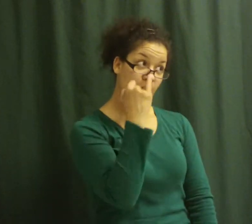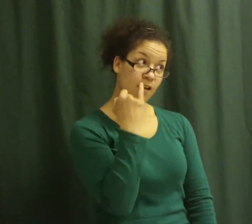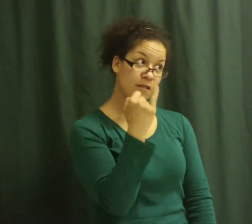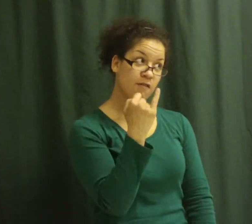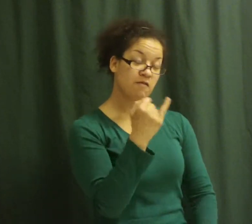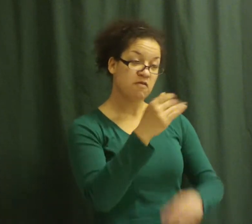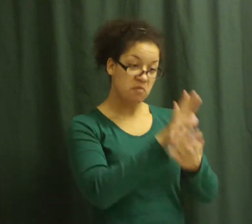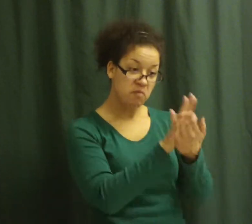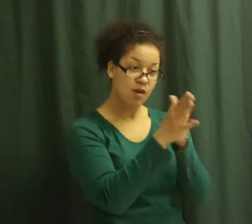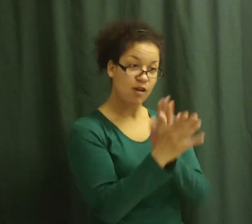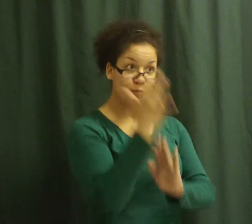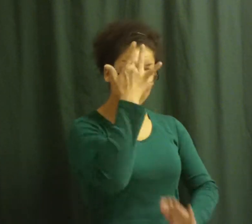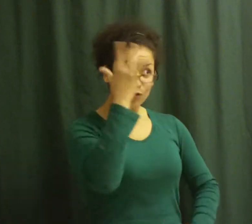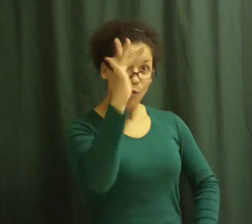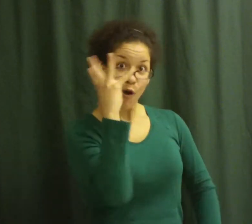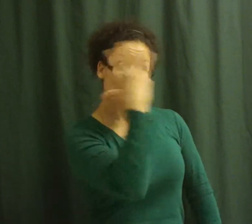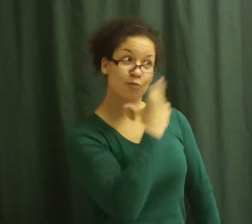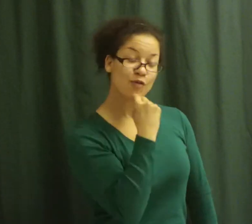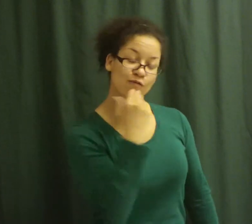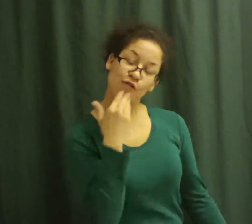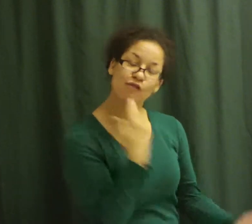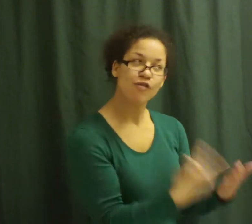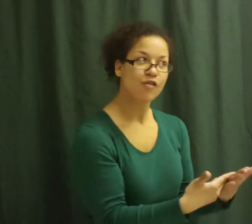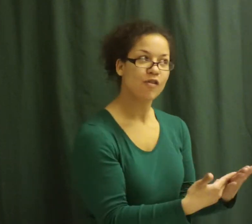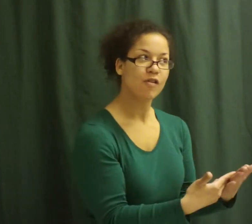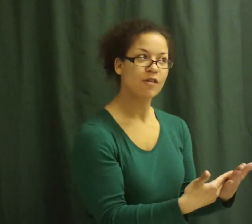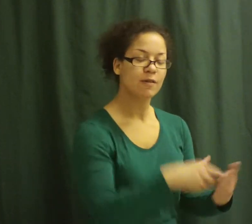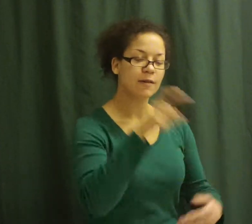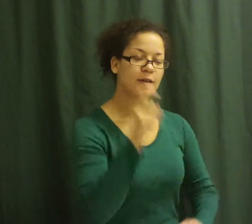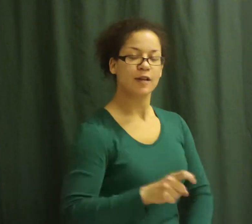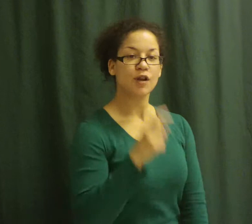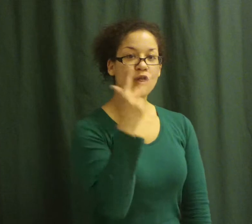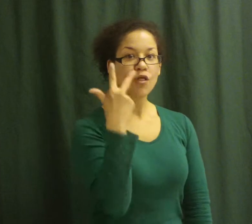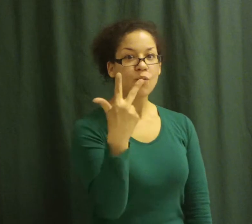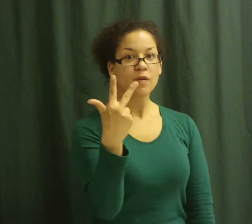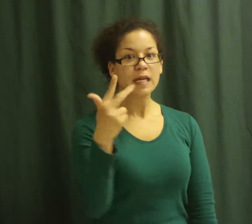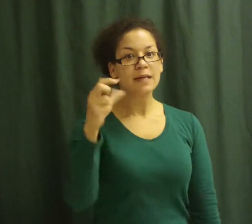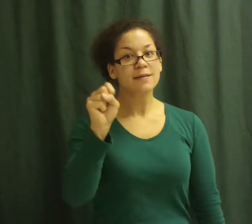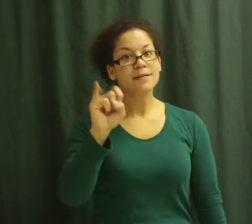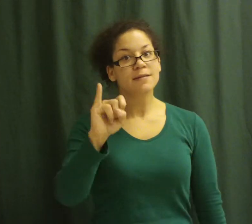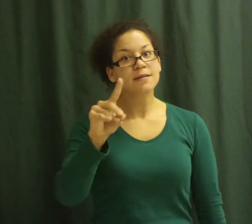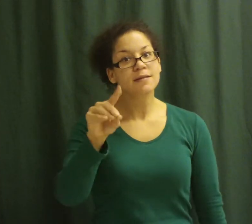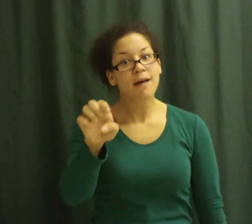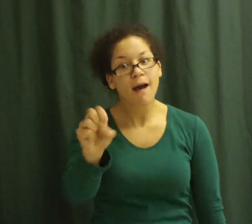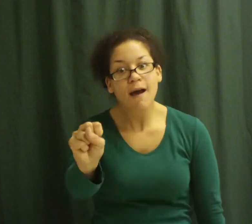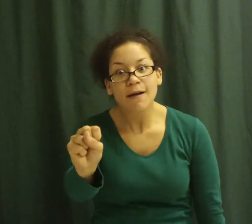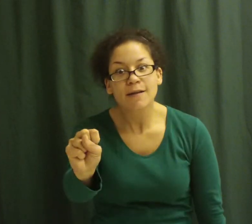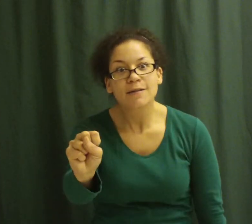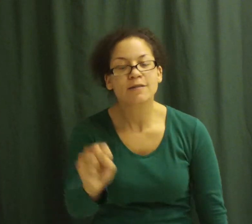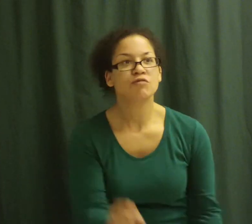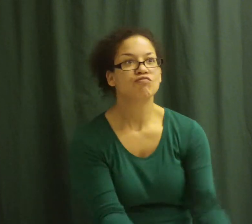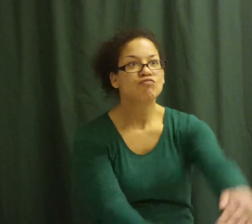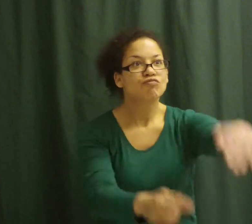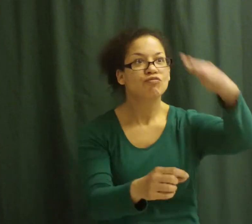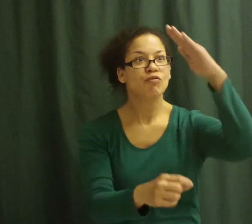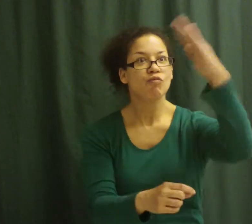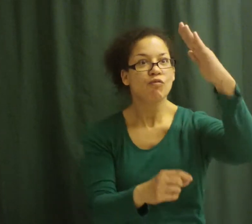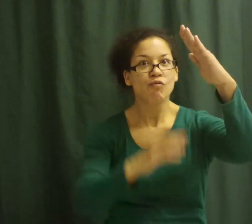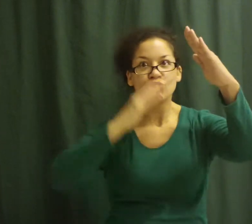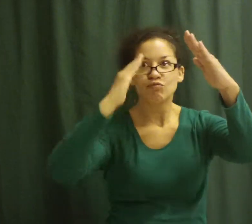good, you must have 3 sides. If you don't have 3 sides, then you are